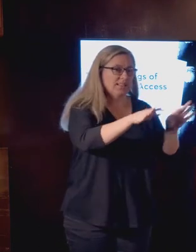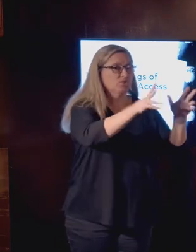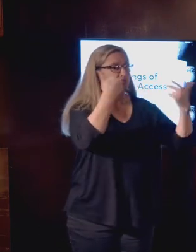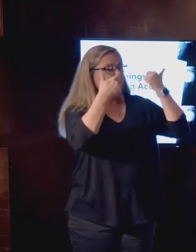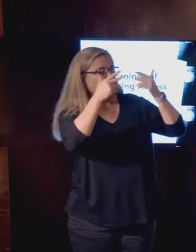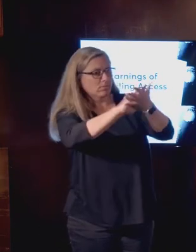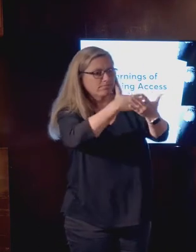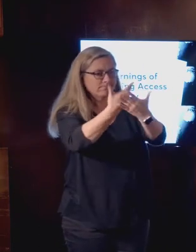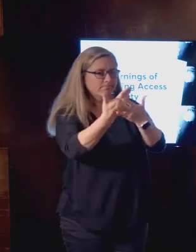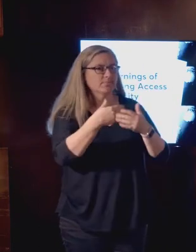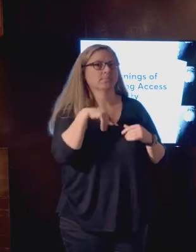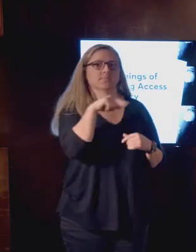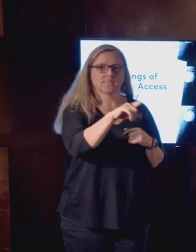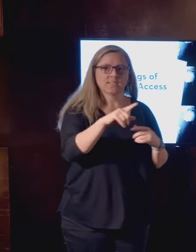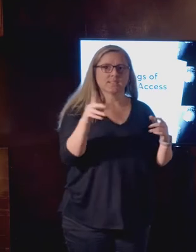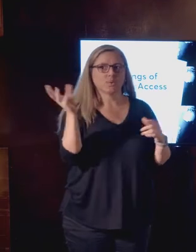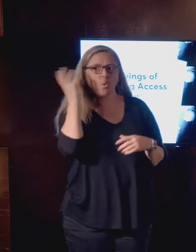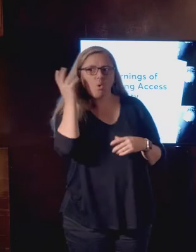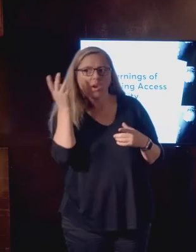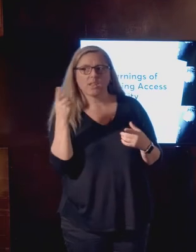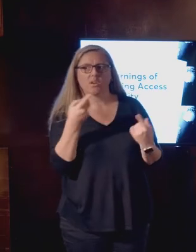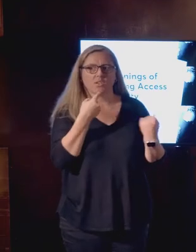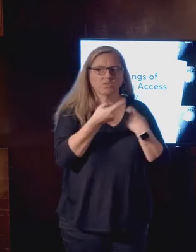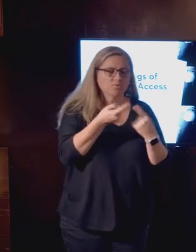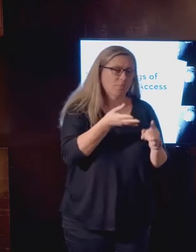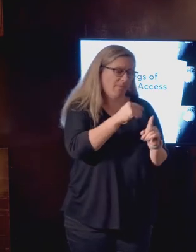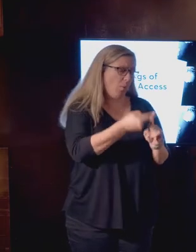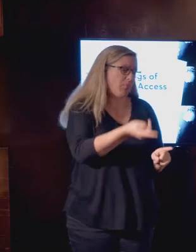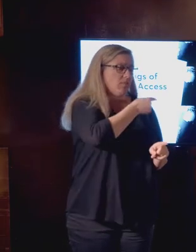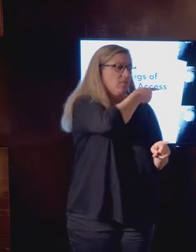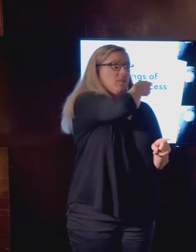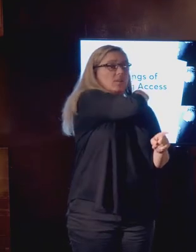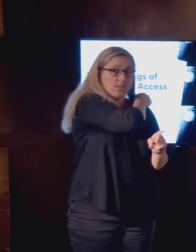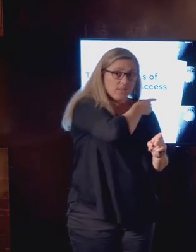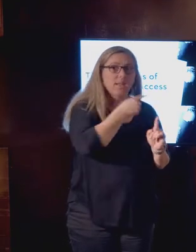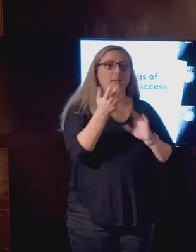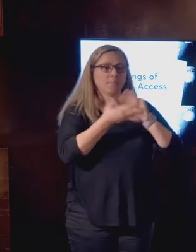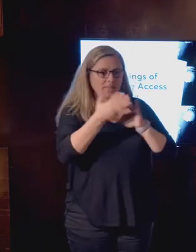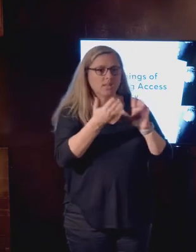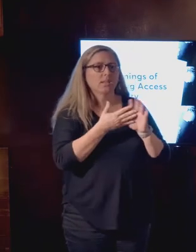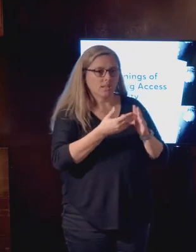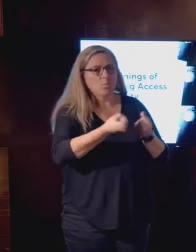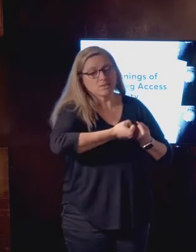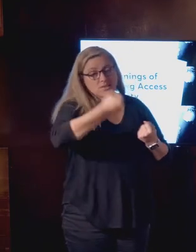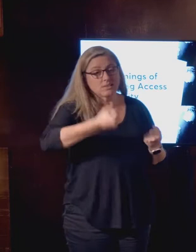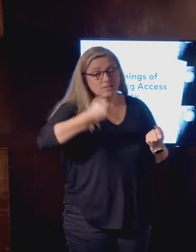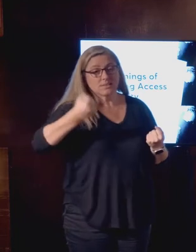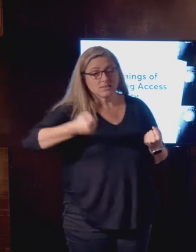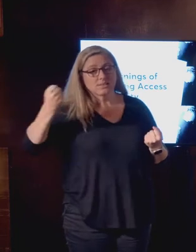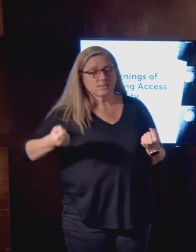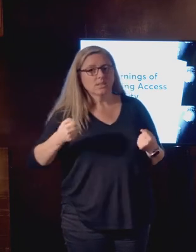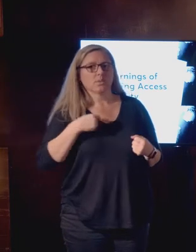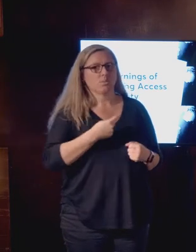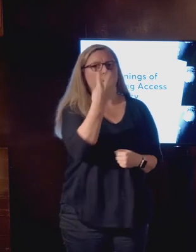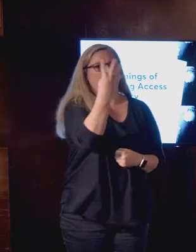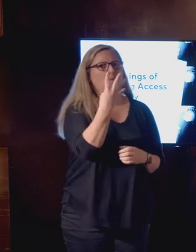songs and we were doing all the audio description way back from the start, which made it a bit of a lengthy process. So it took 4 years